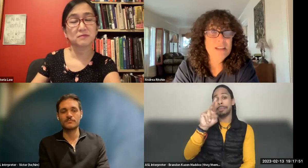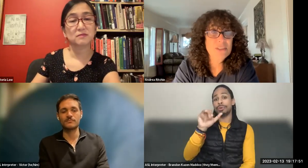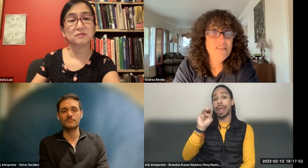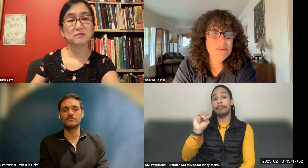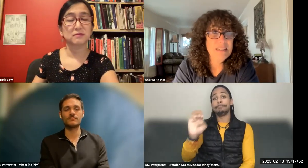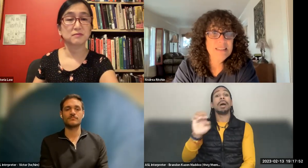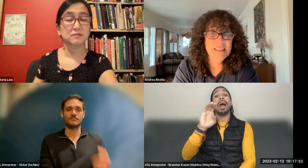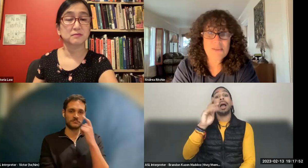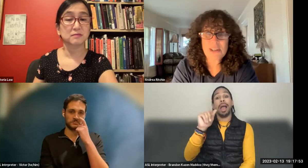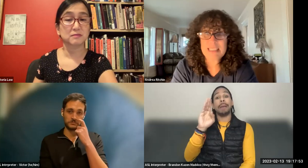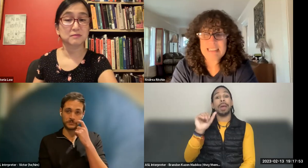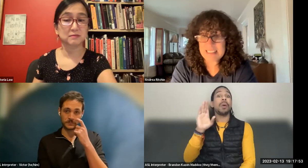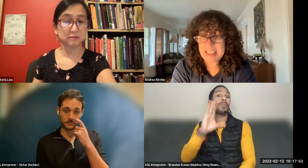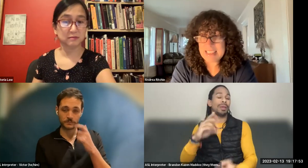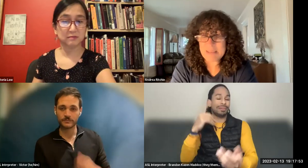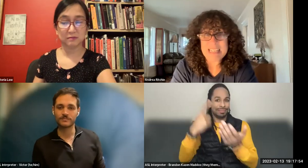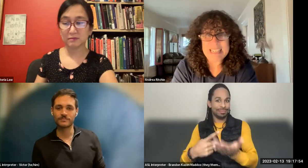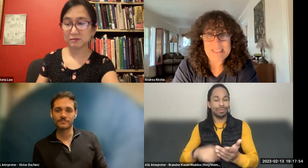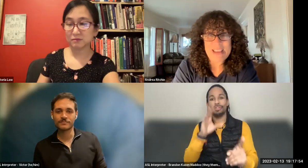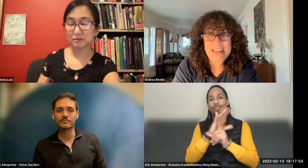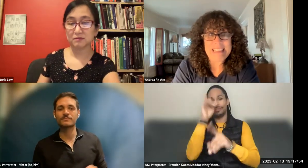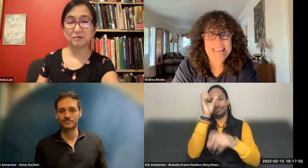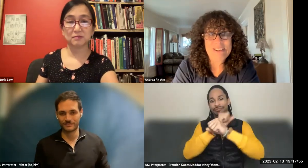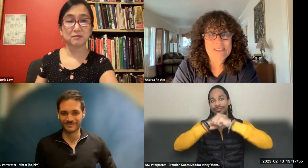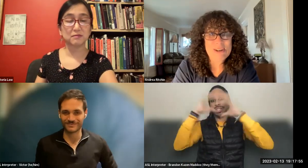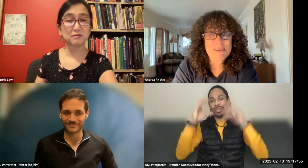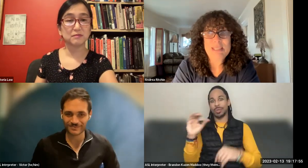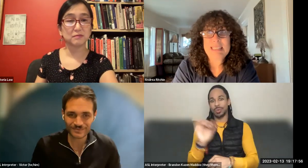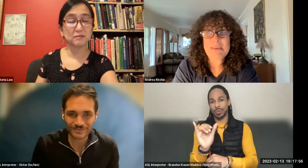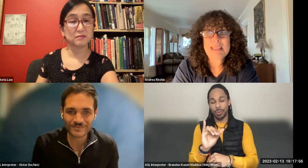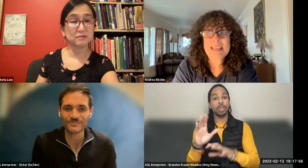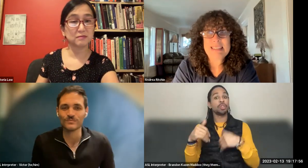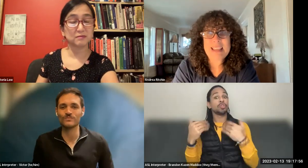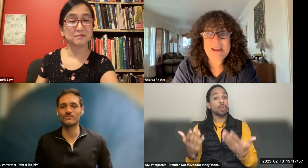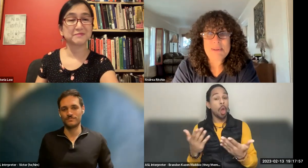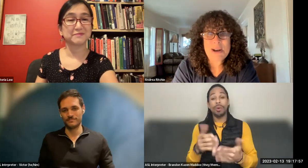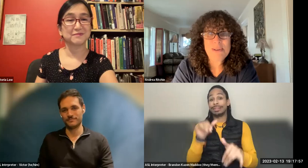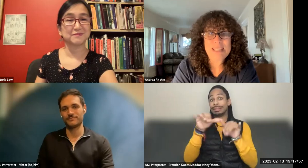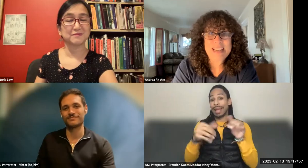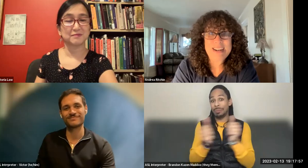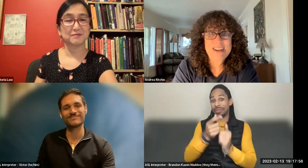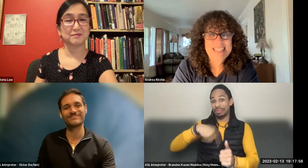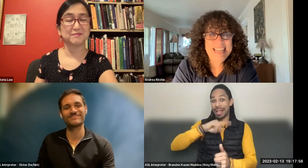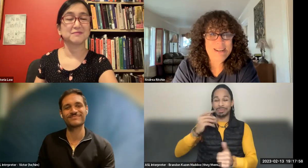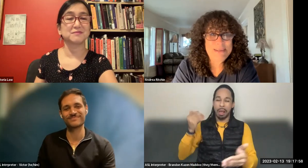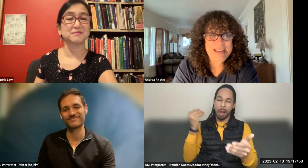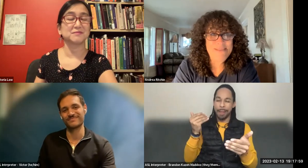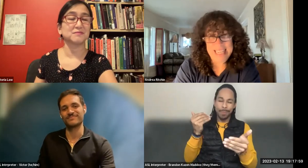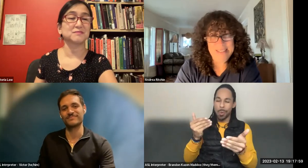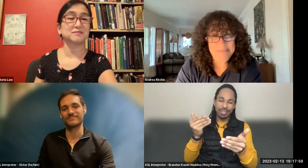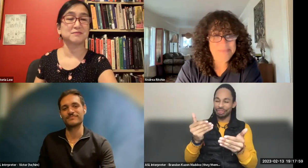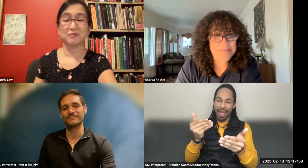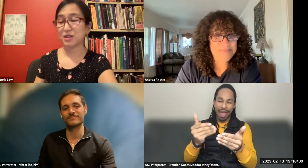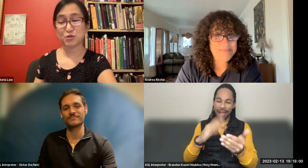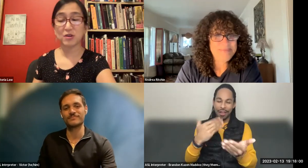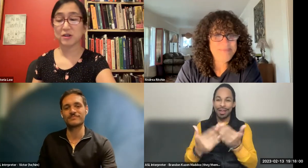society free of soft policing, or at least some ideas of how to get there. So stick with us. We're almost there. Take it away,